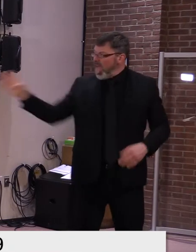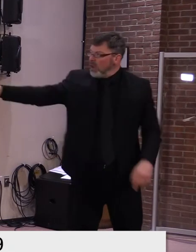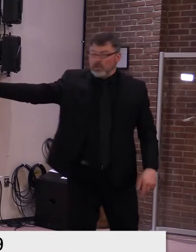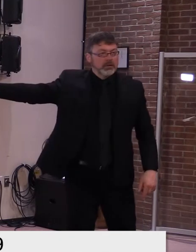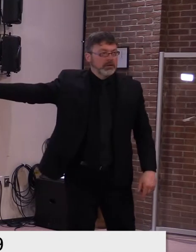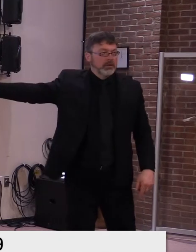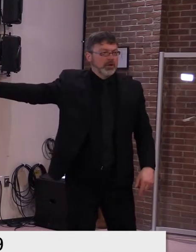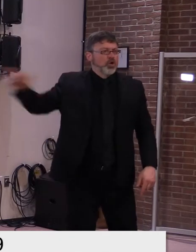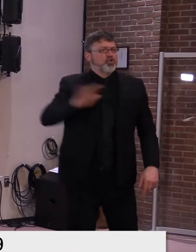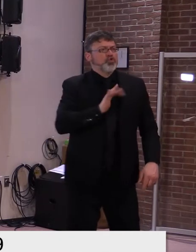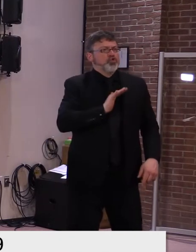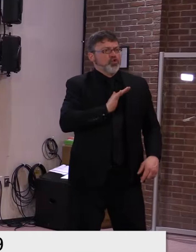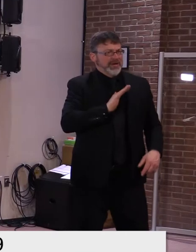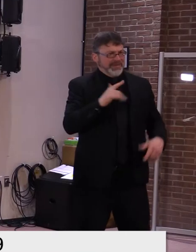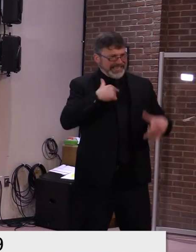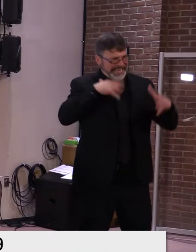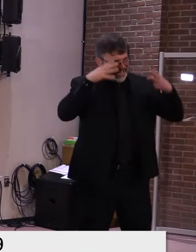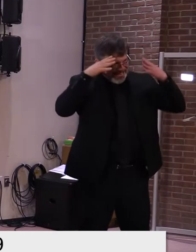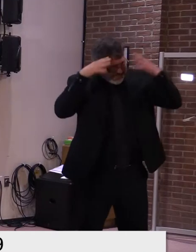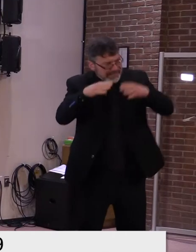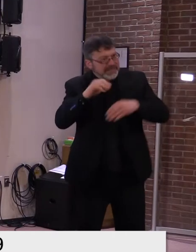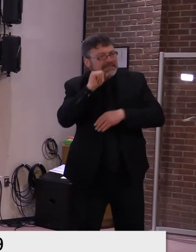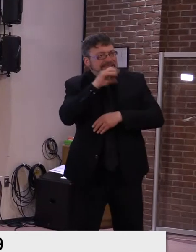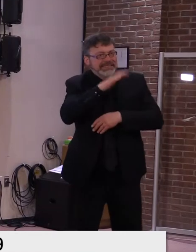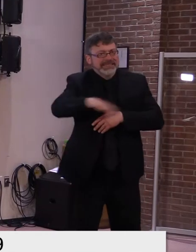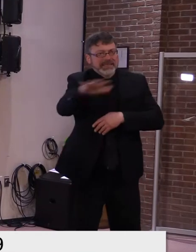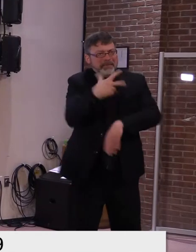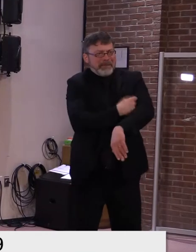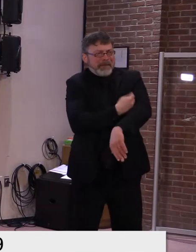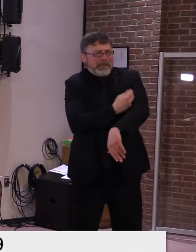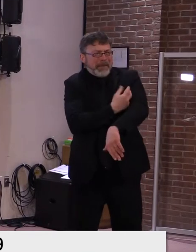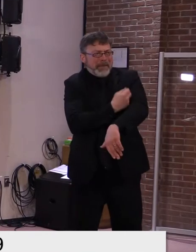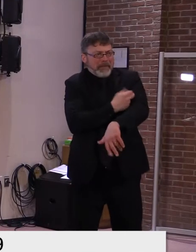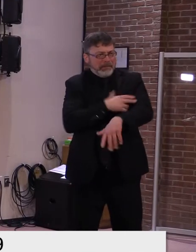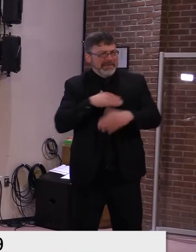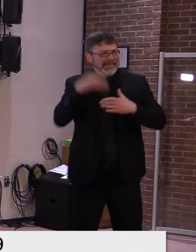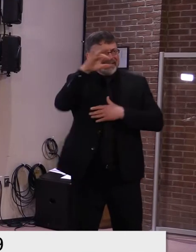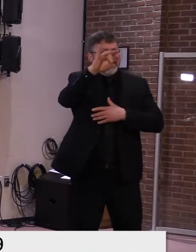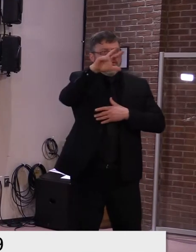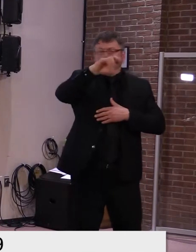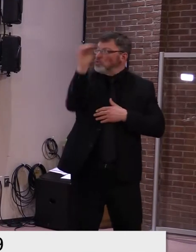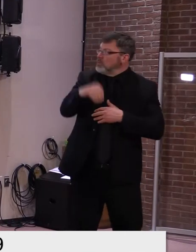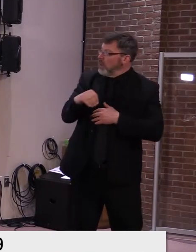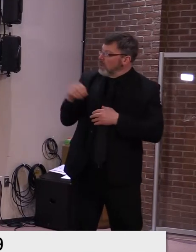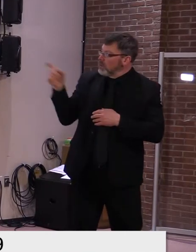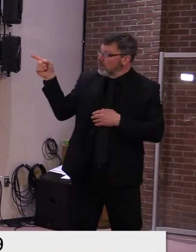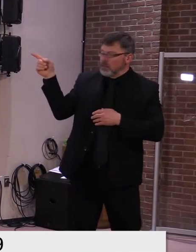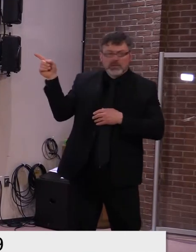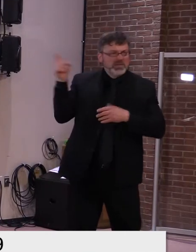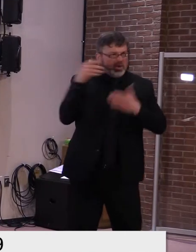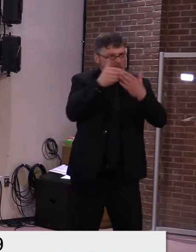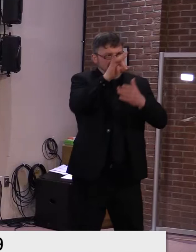vaccinating 65 and over, according to data from the CDC.